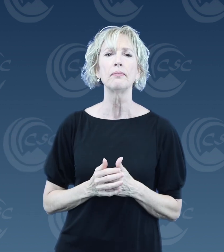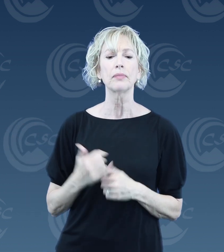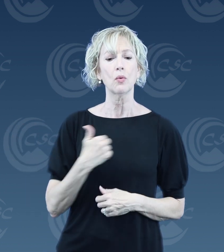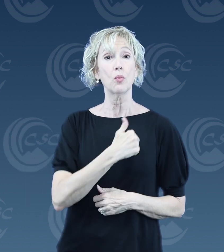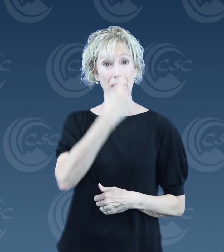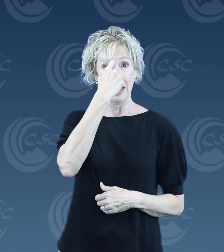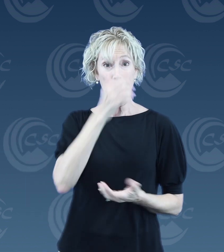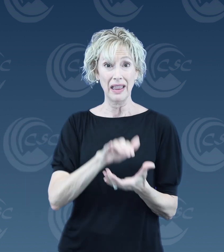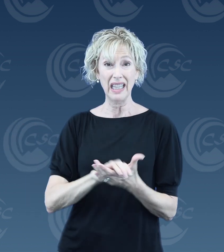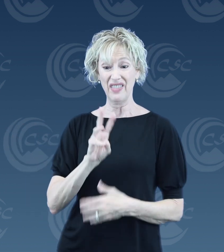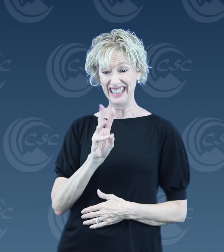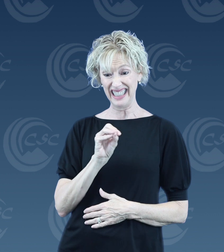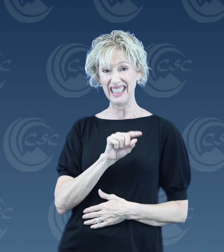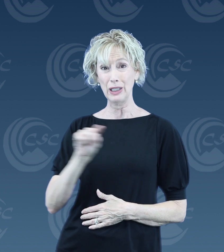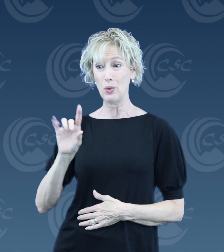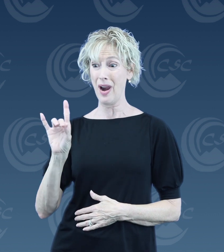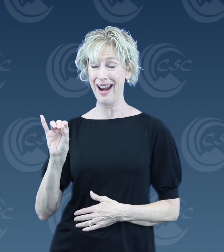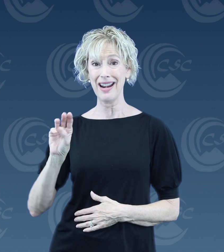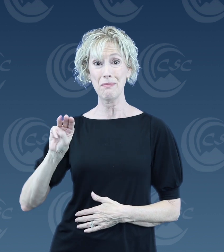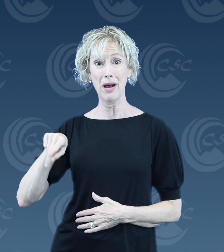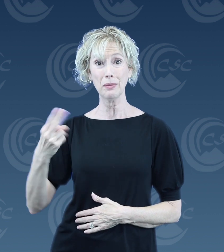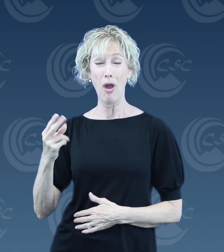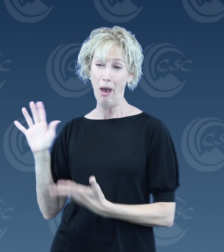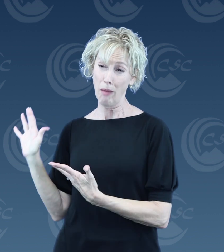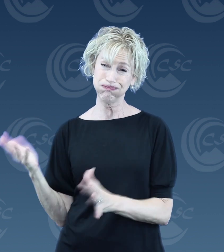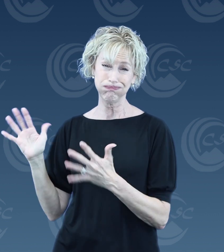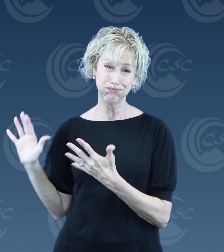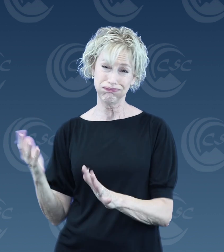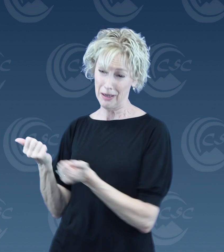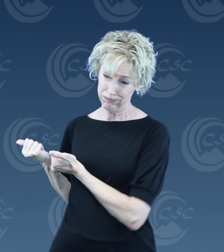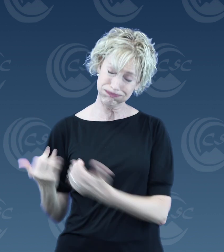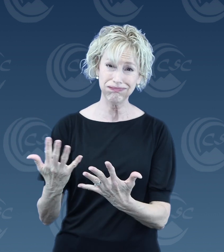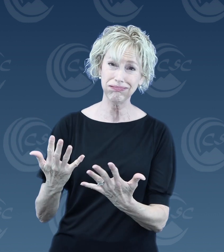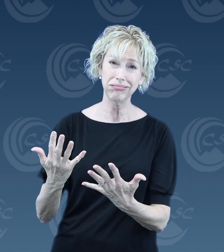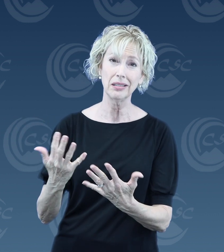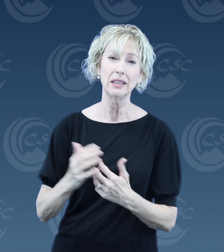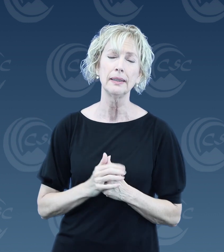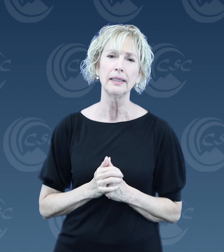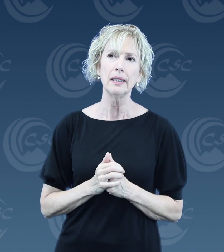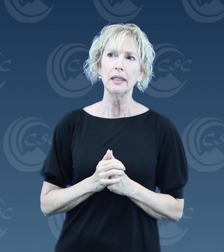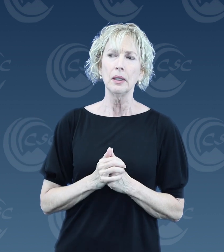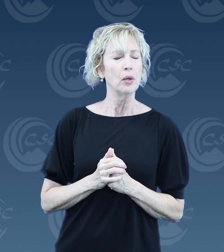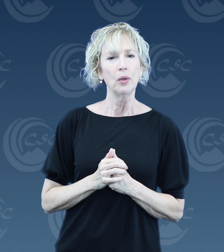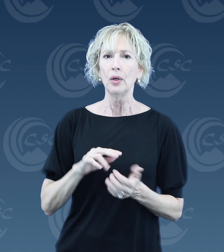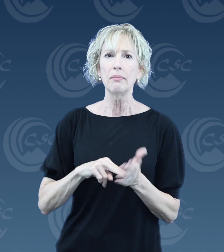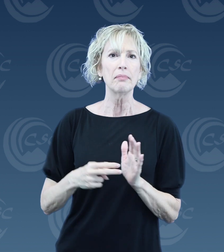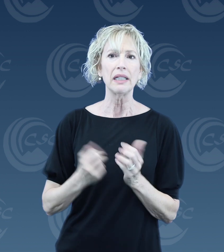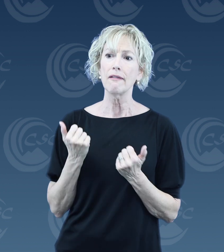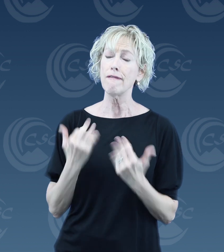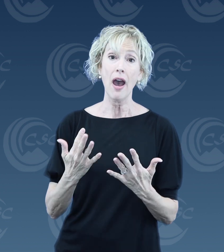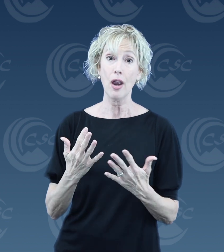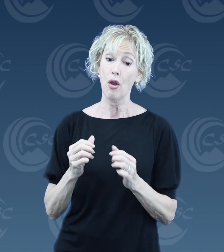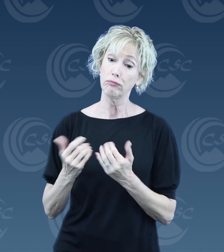believe between 60 miles per hour and 81 miles per hour across that part of the island. And that meant that